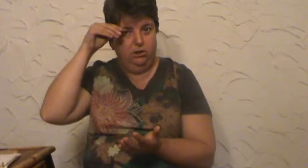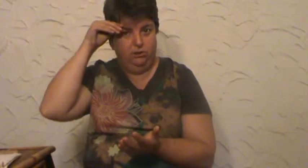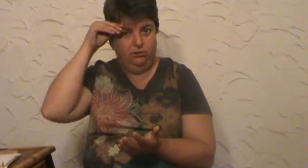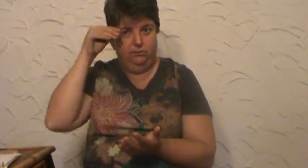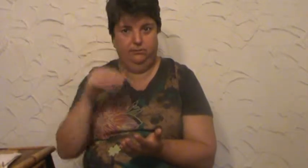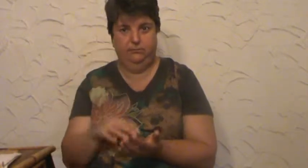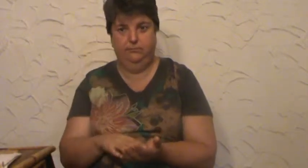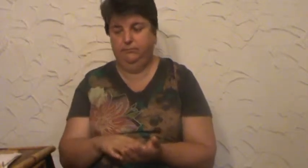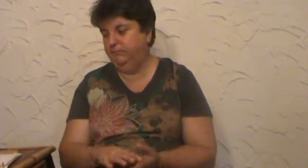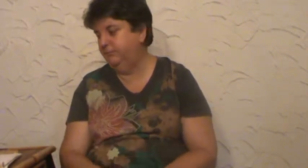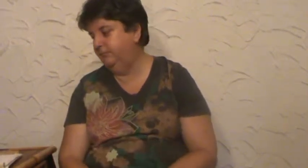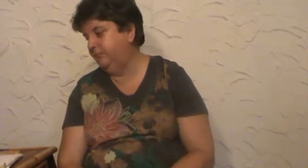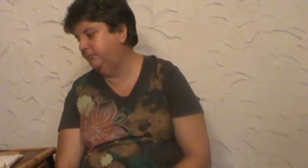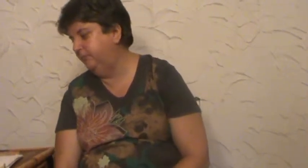learn.